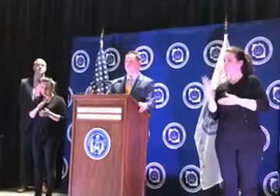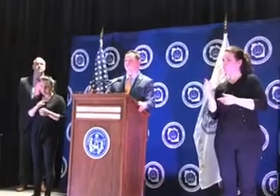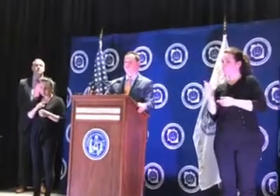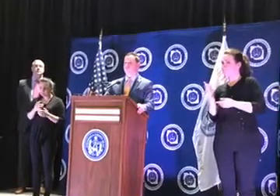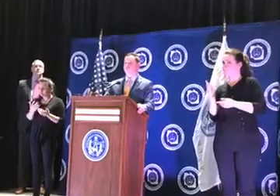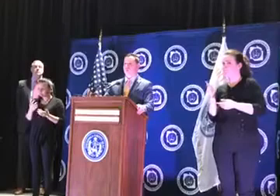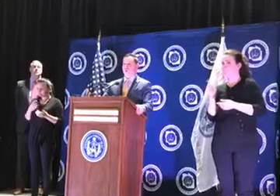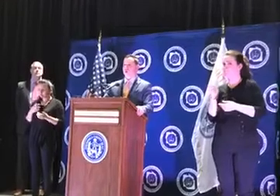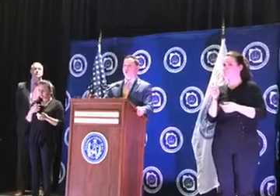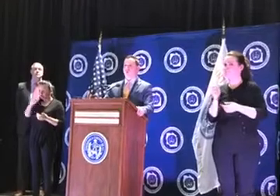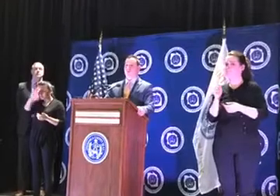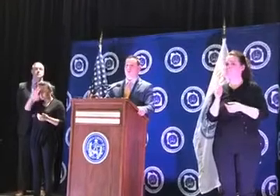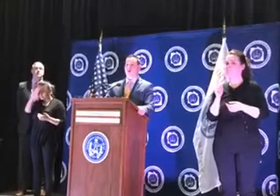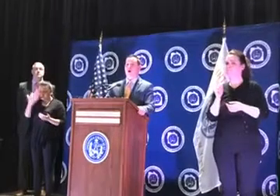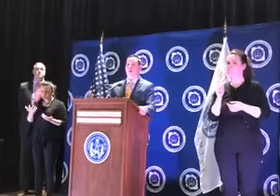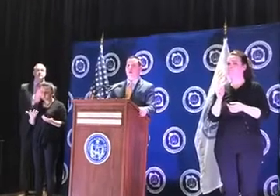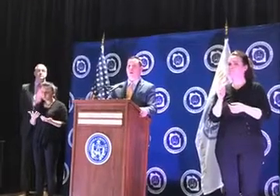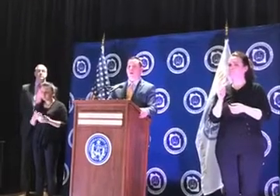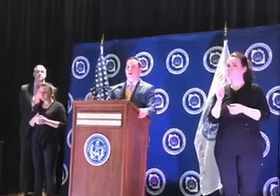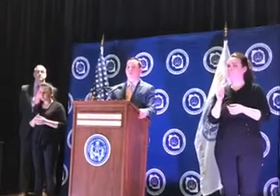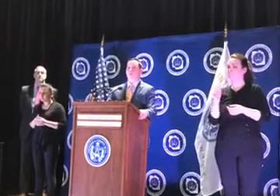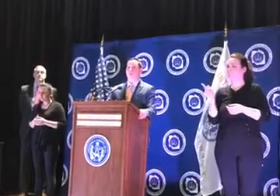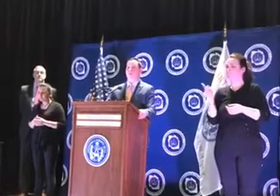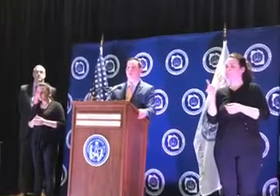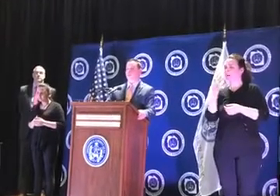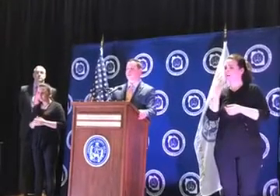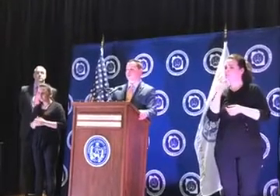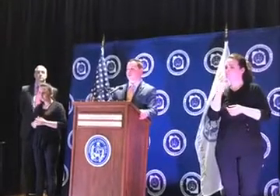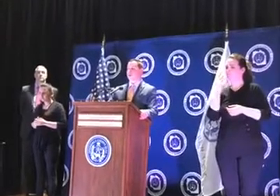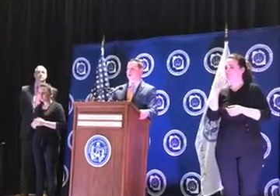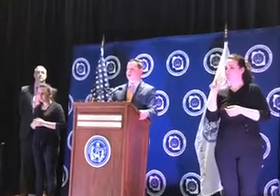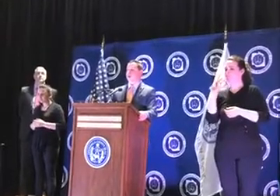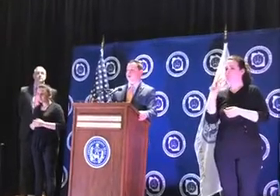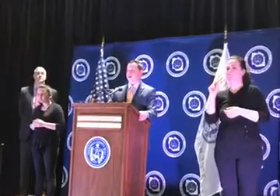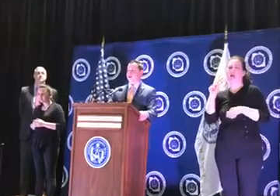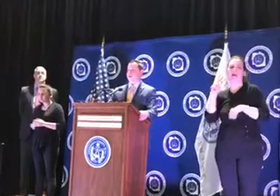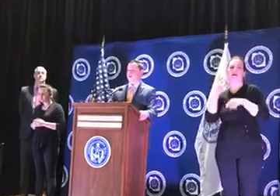to Wadsworth? No, the answer is no, we can't. So